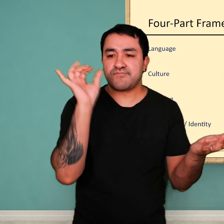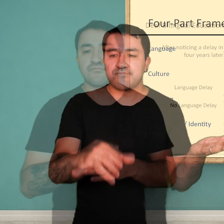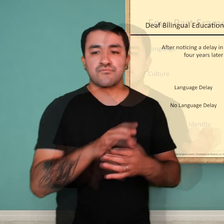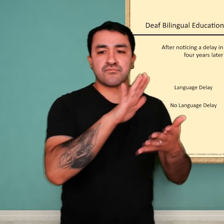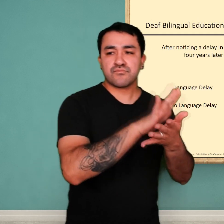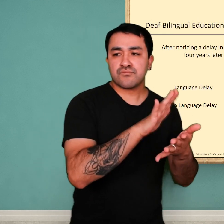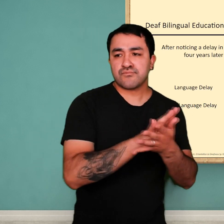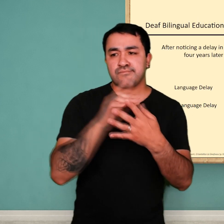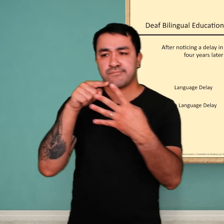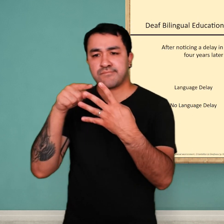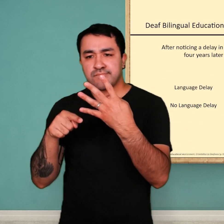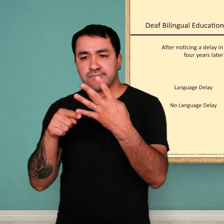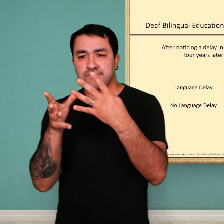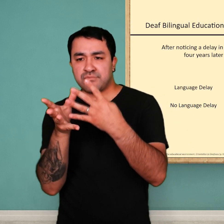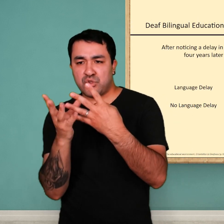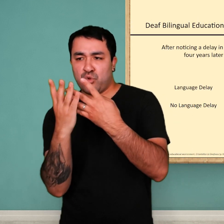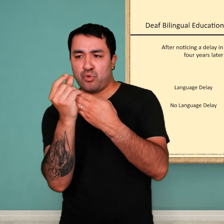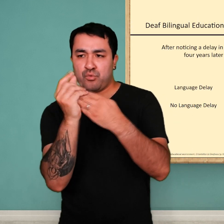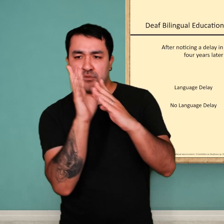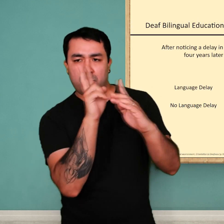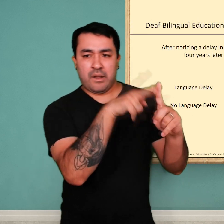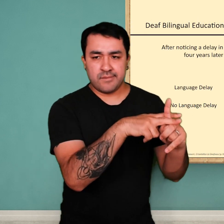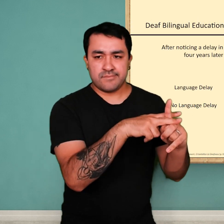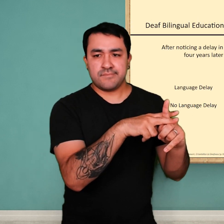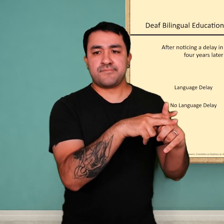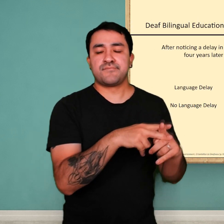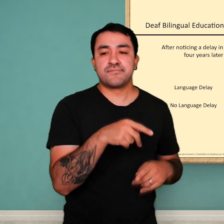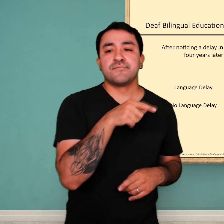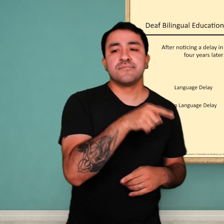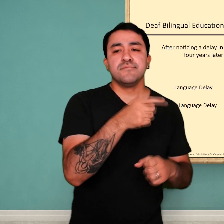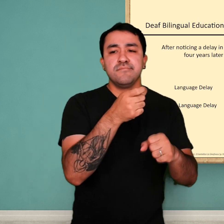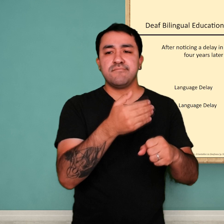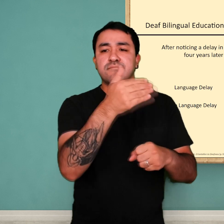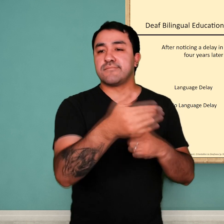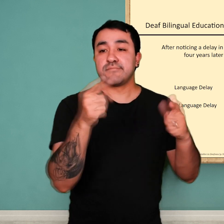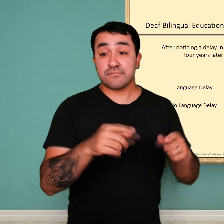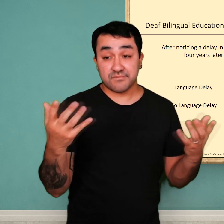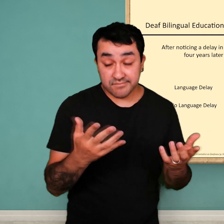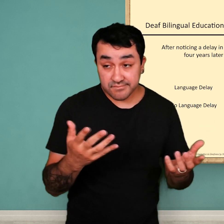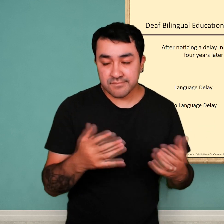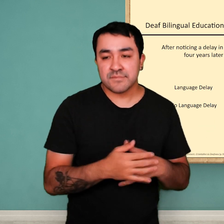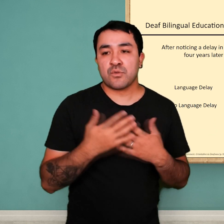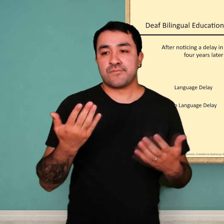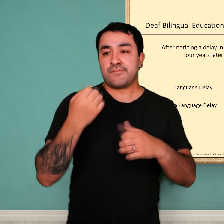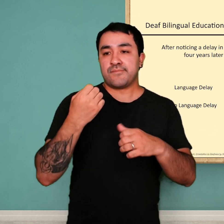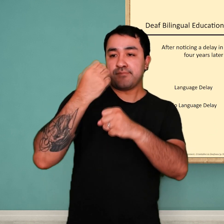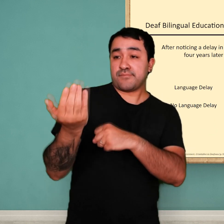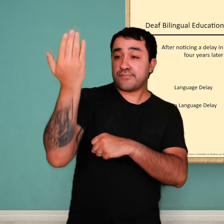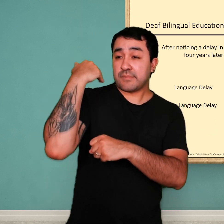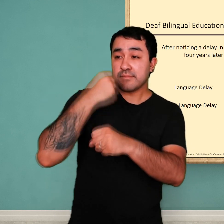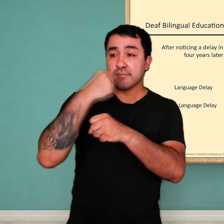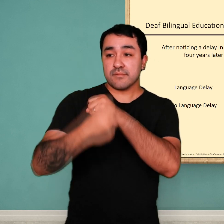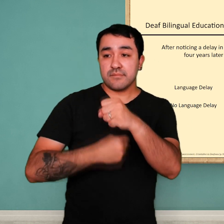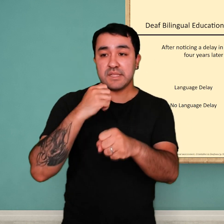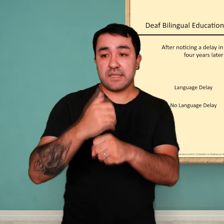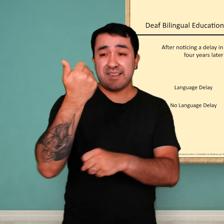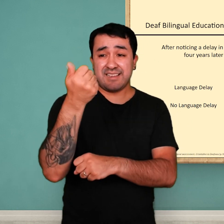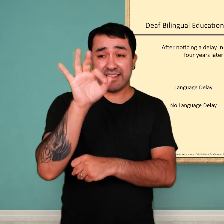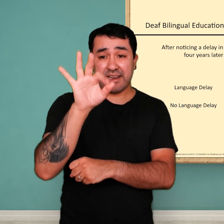So what happens when a bilingual framework is introduced? Well, in 1988 in Canada, a deaf